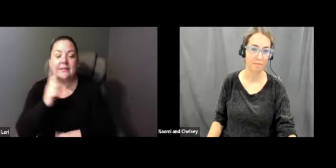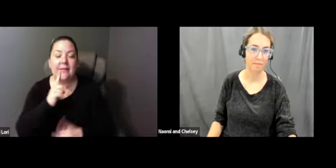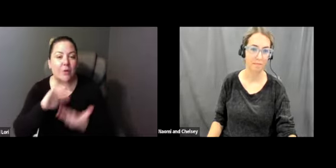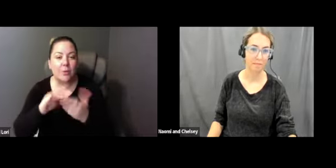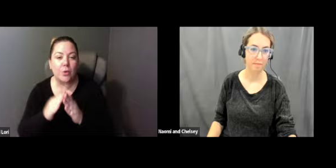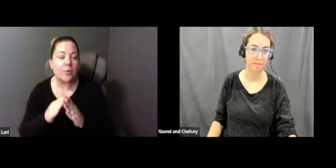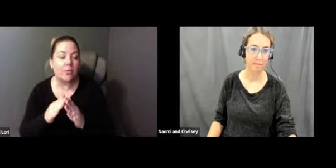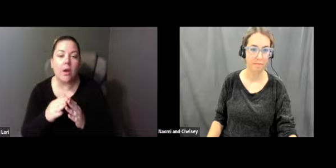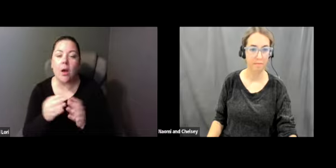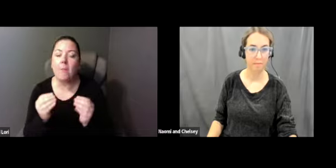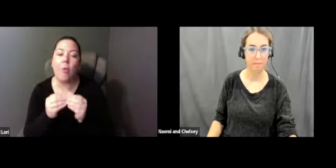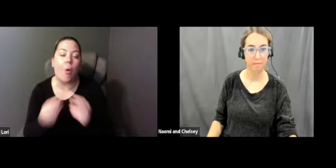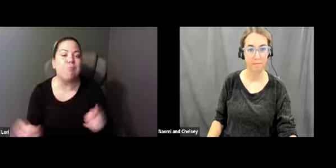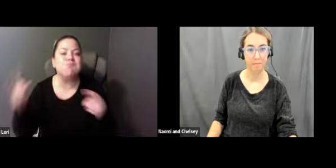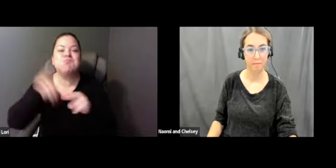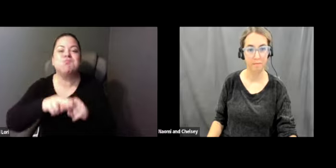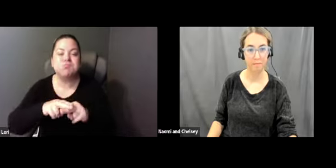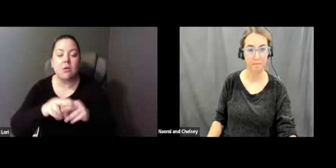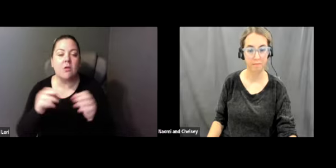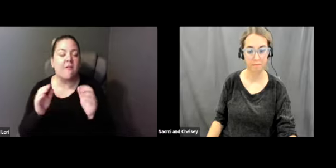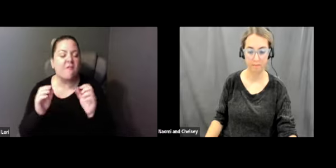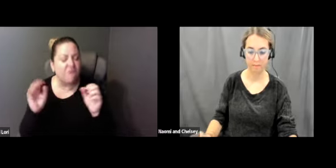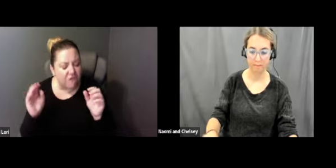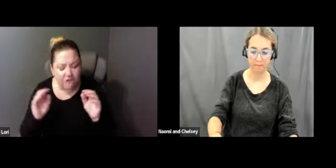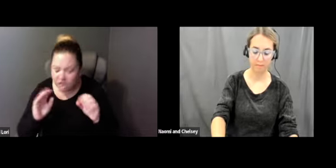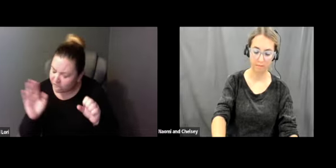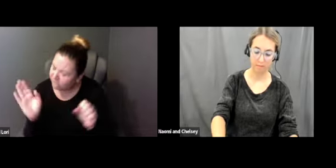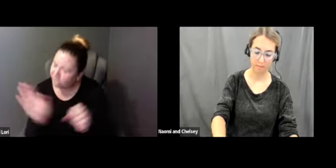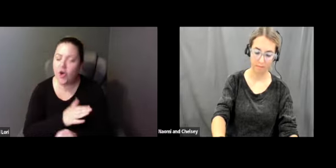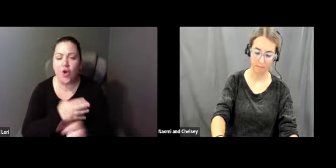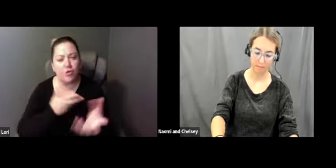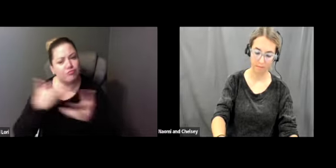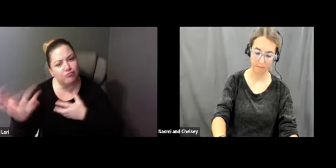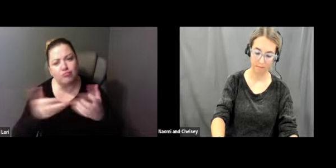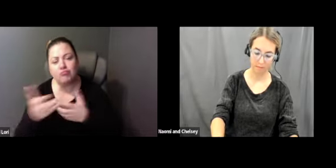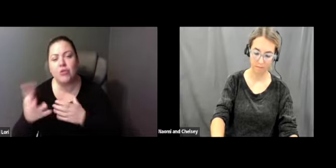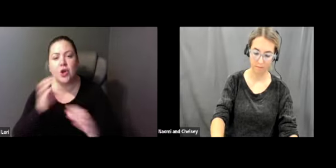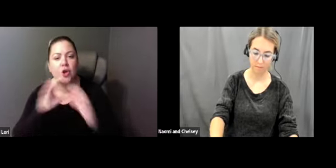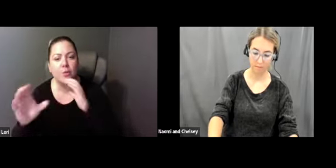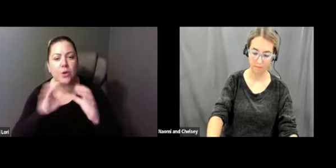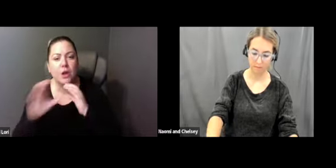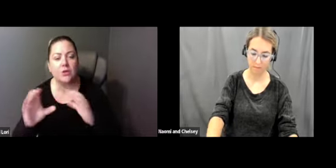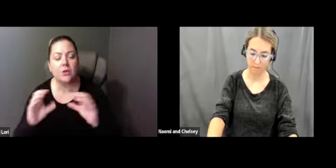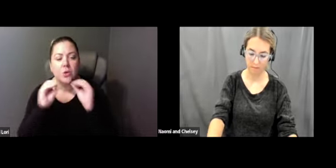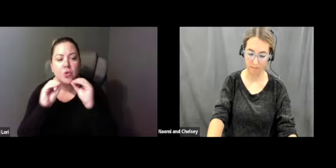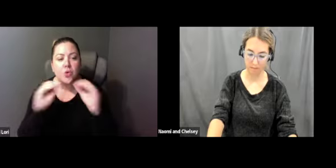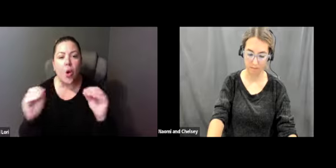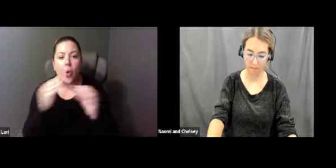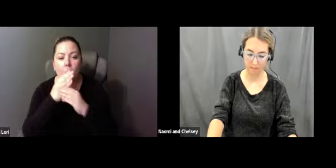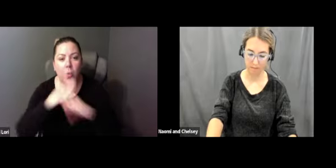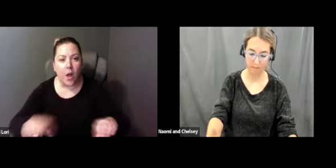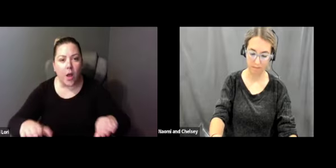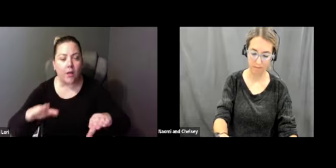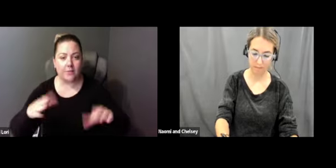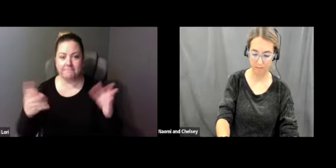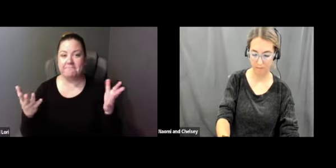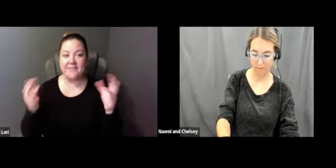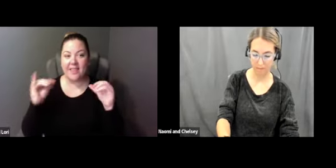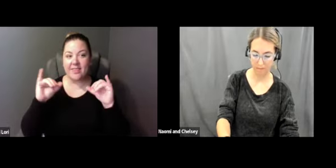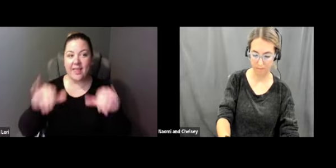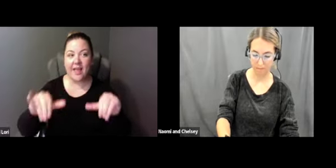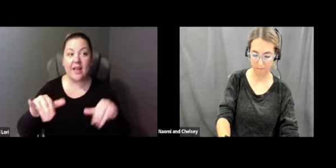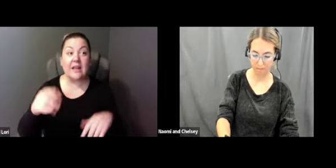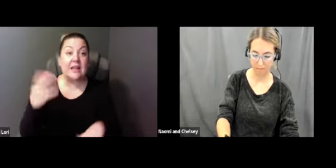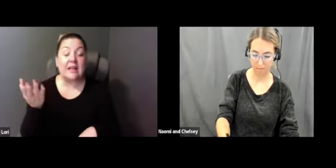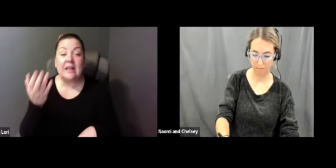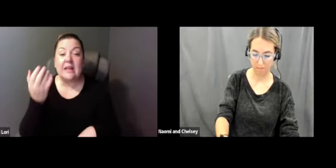is kept away because of this oppression where, for example, if we're sitting around the